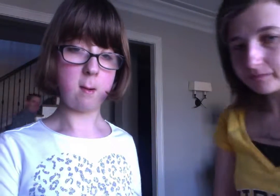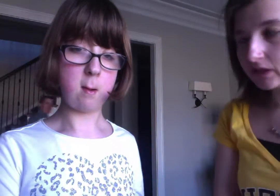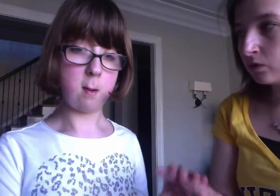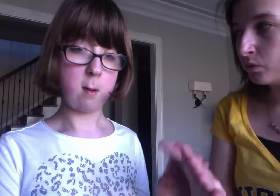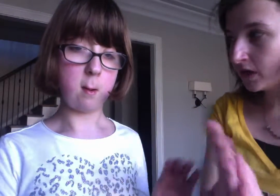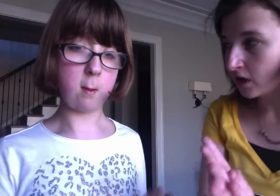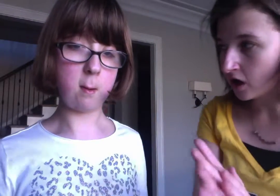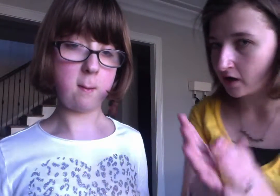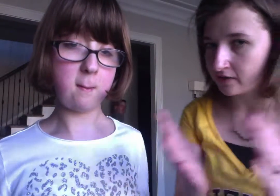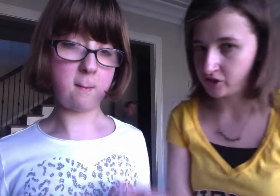world. We are the